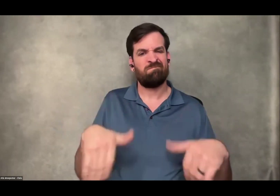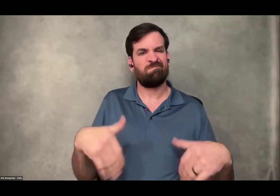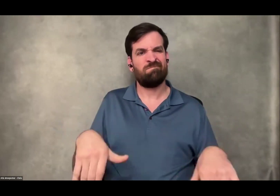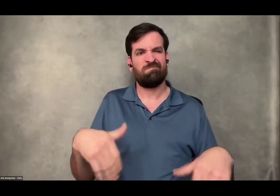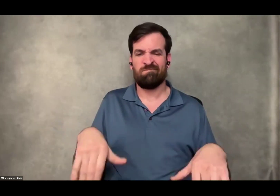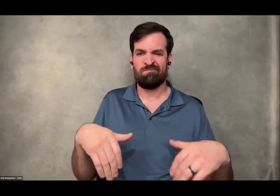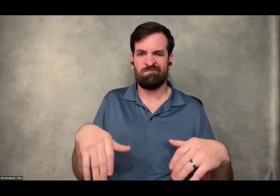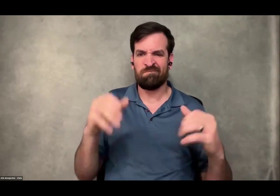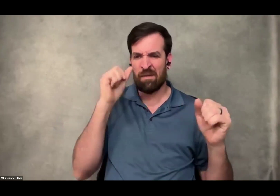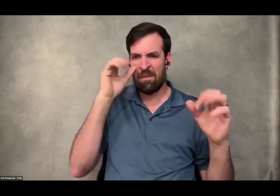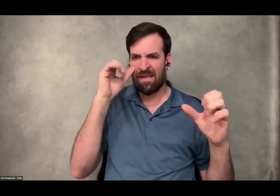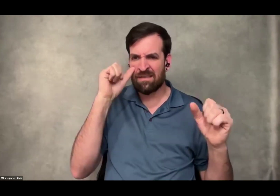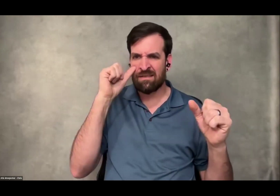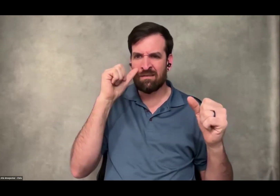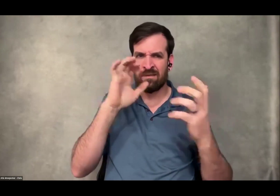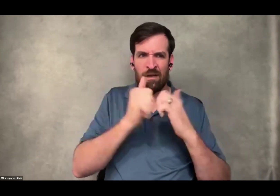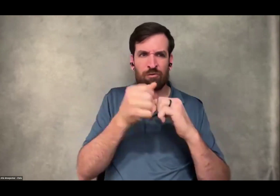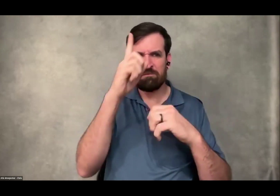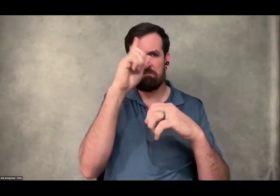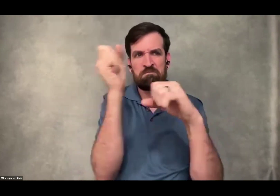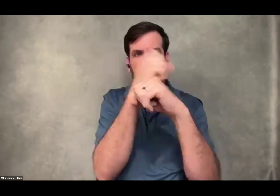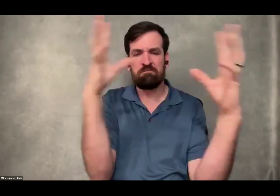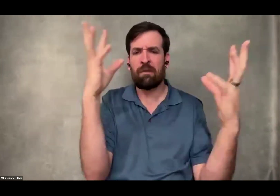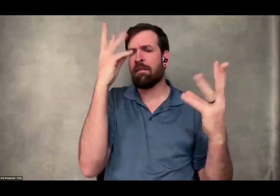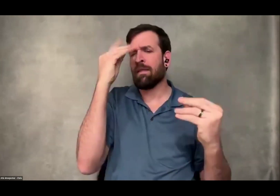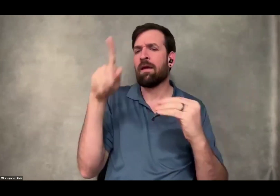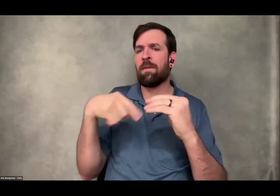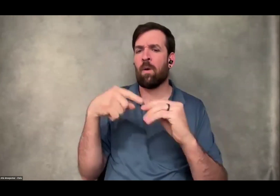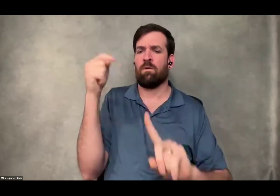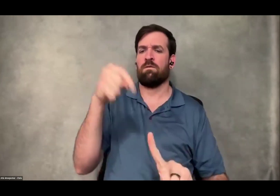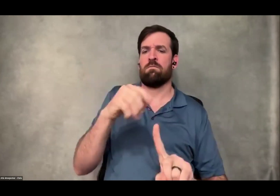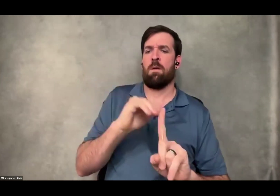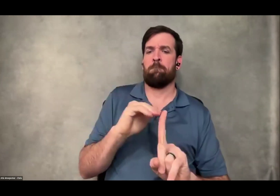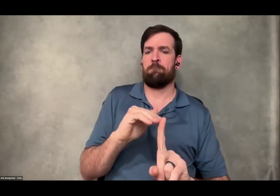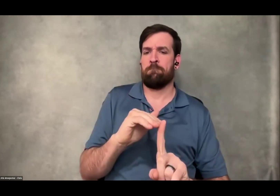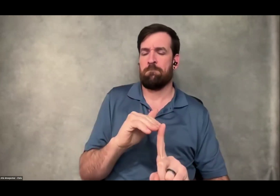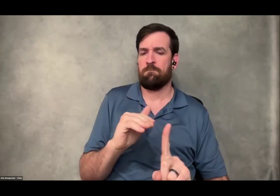way to imagine or to think about prompting. So,